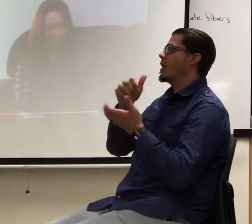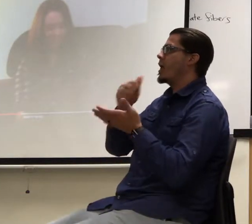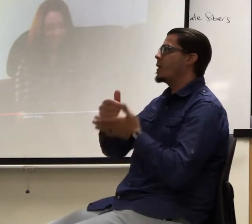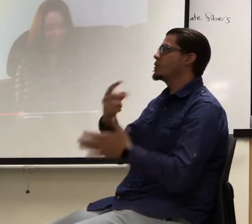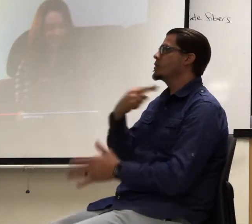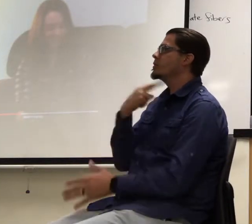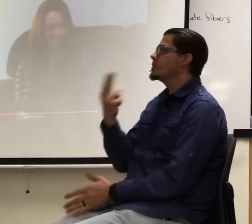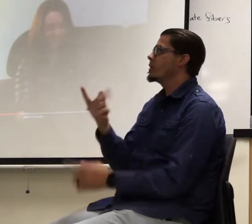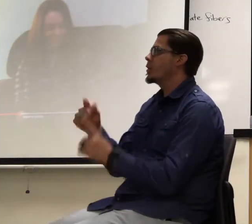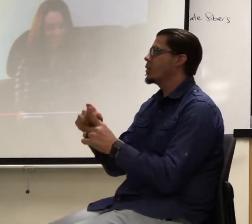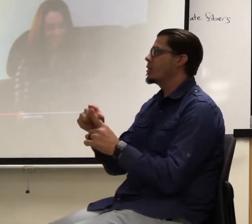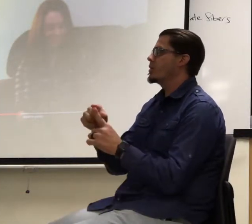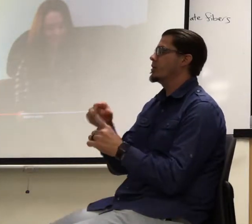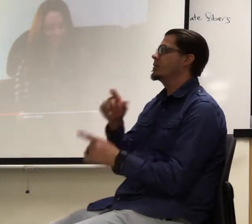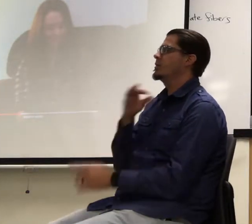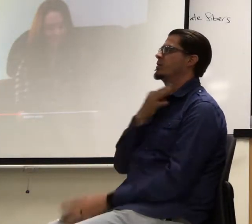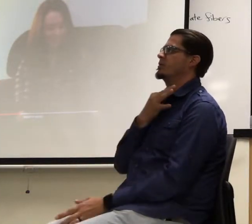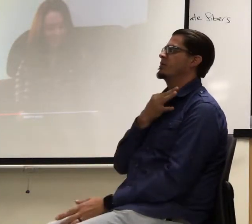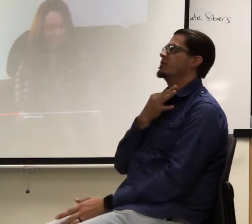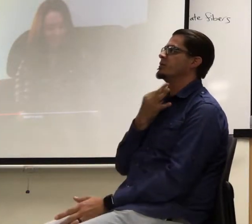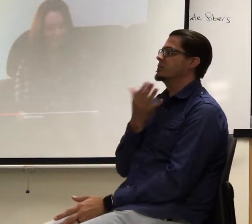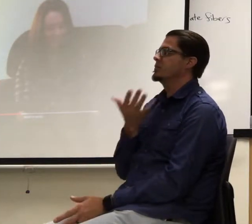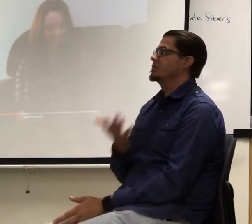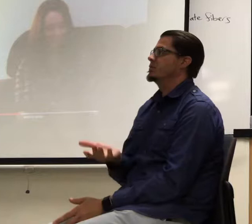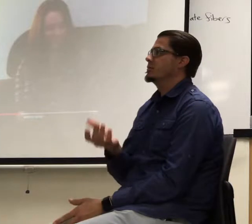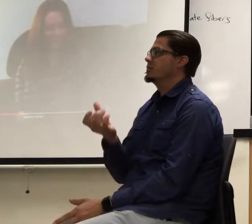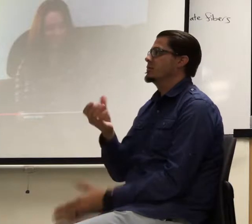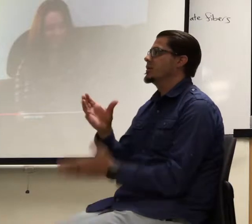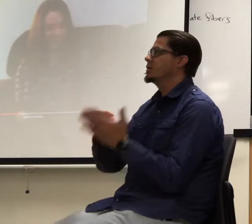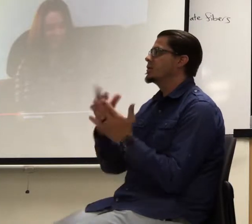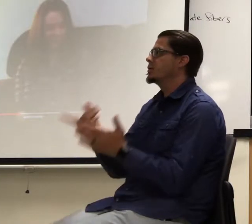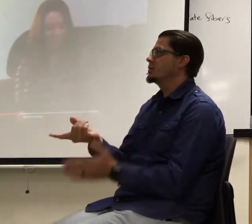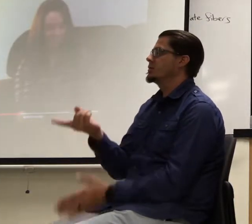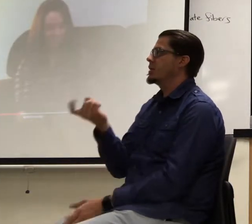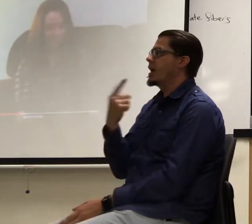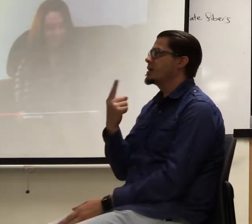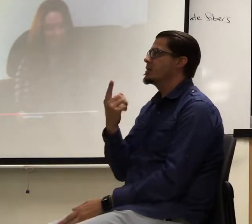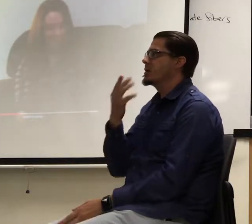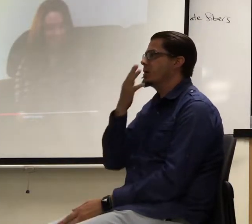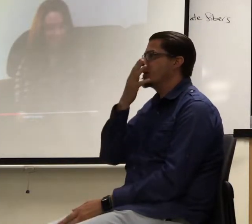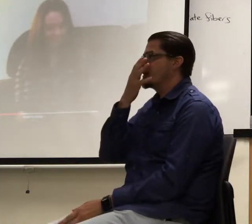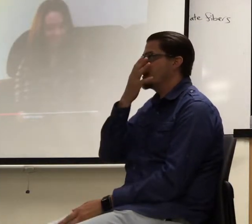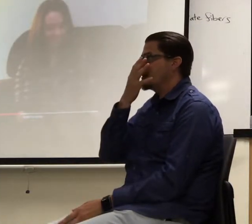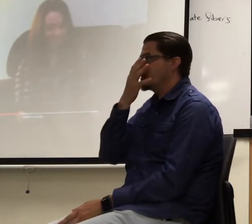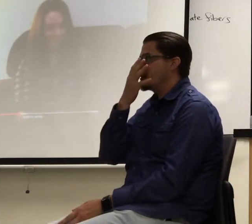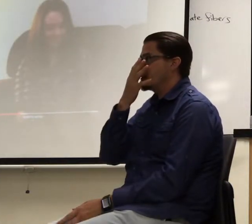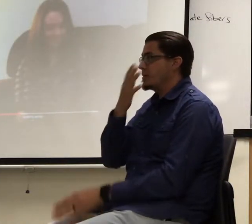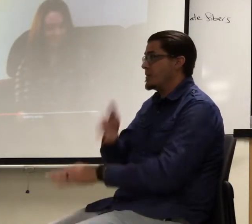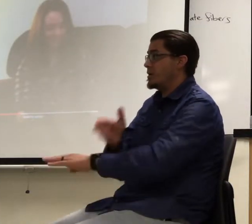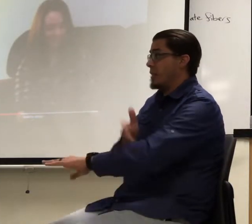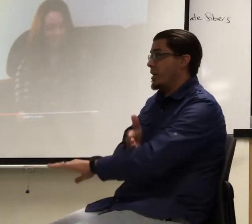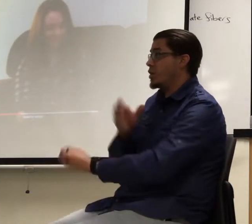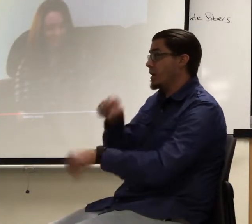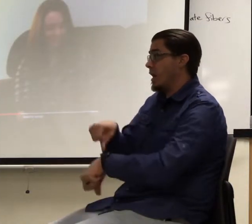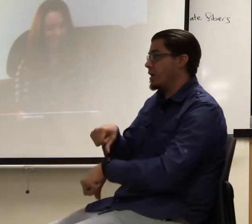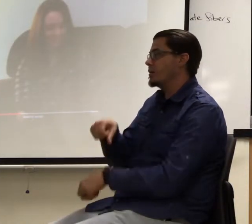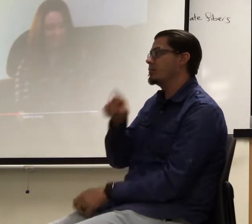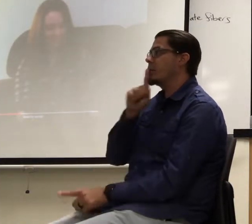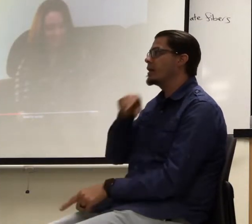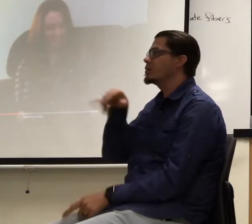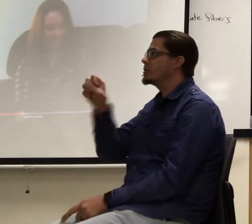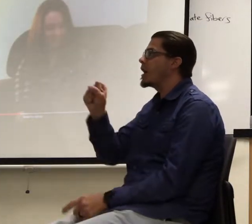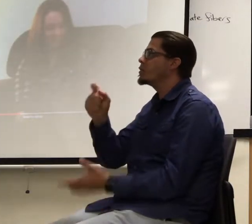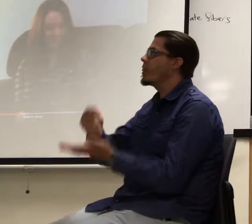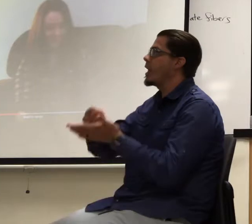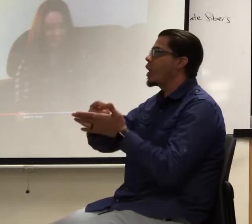word. It's very curious, okay? And students always ask me, well, can you get better? And the answer is yes, with therapy and